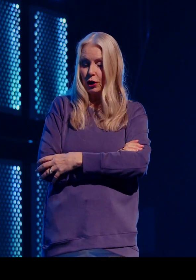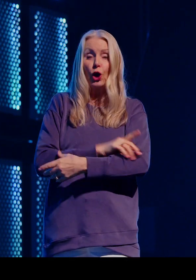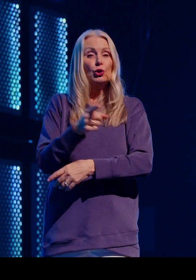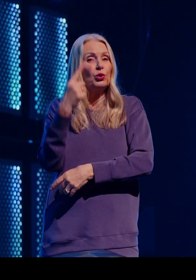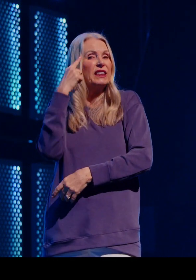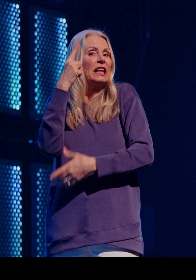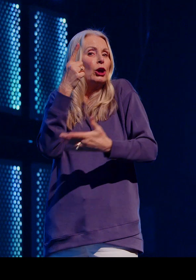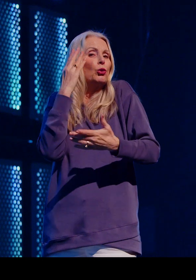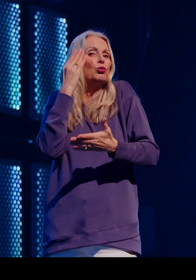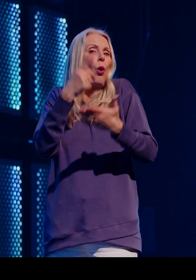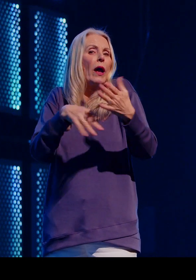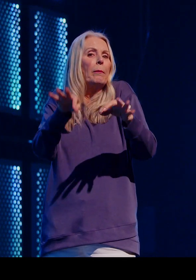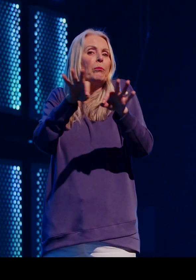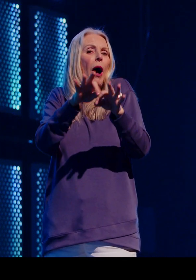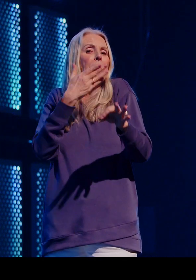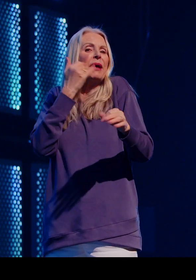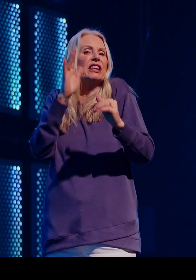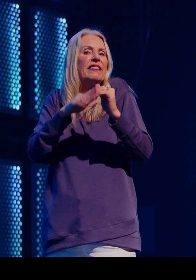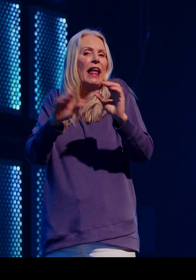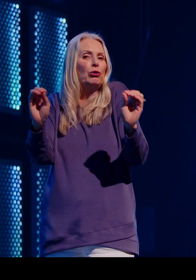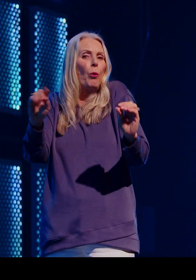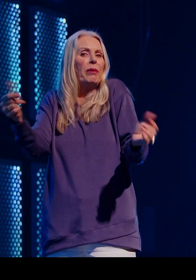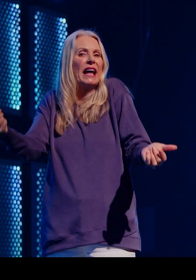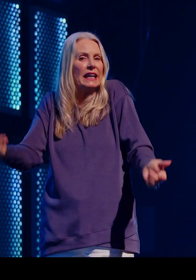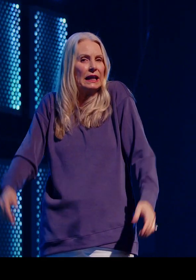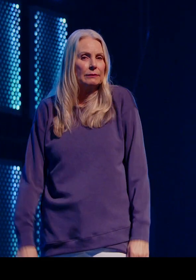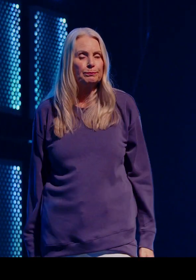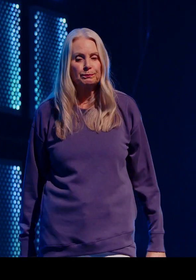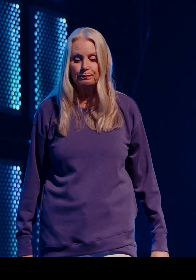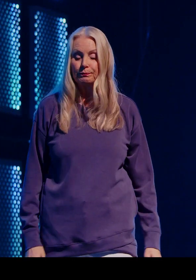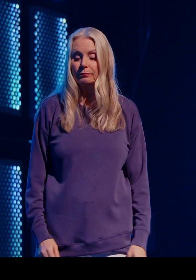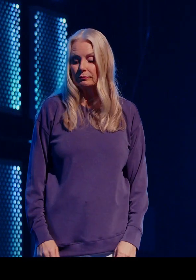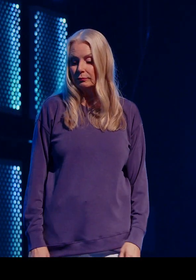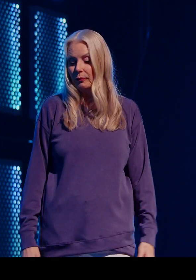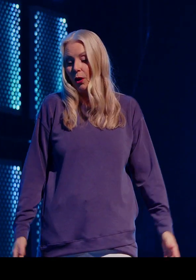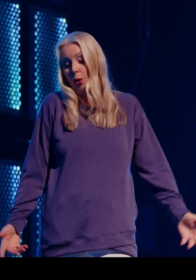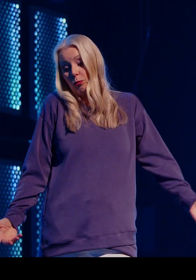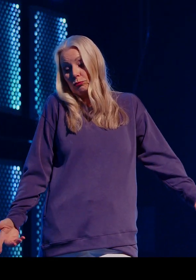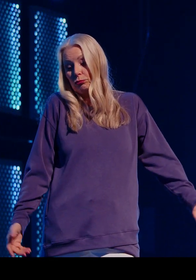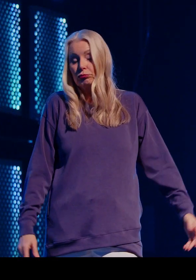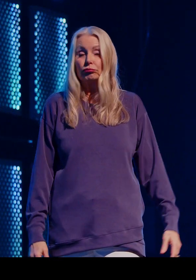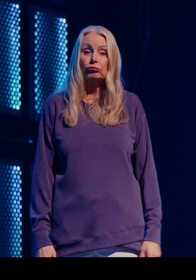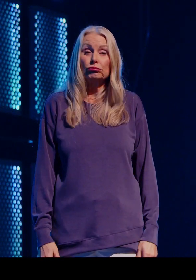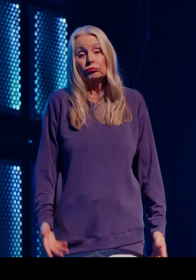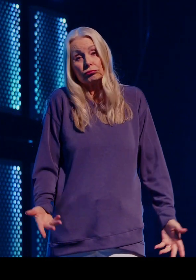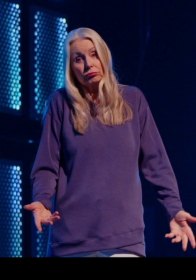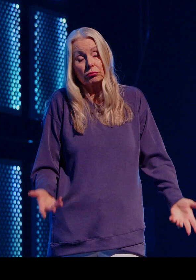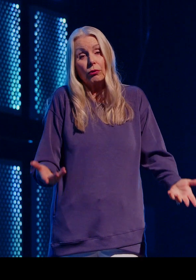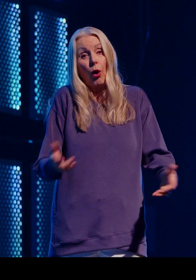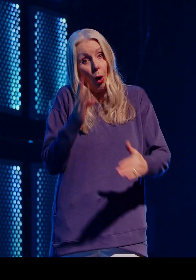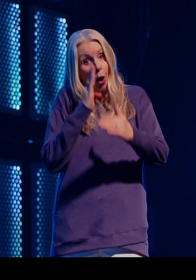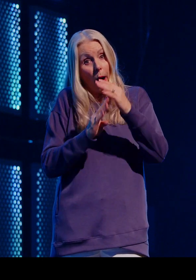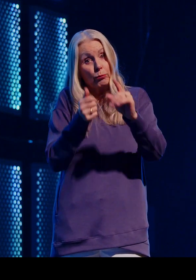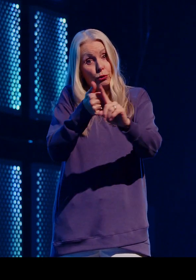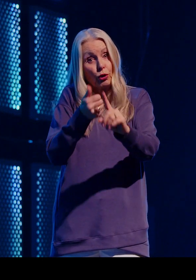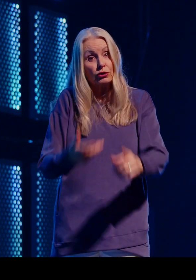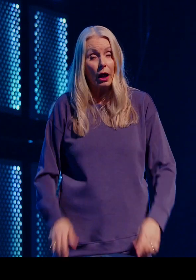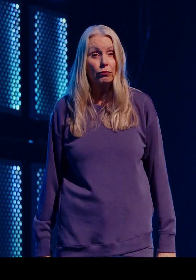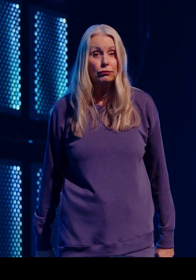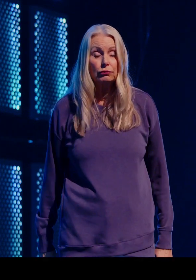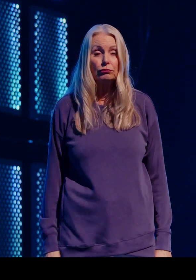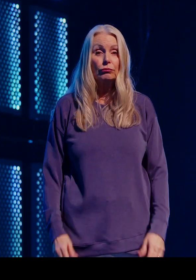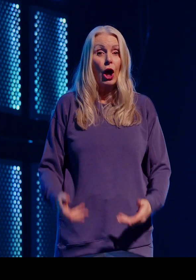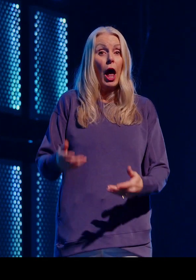know important are better than nobody. Why, you know, if he do humble yourself, una self, and creep